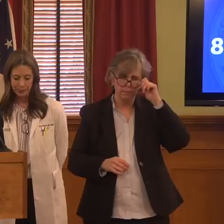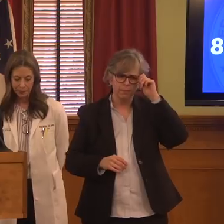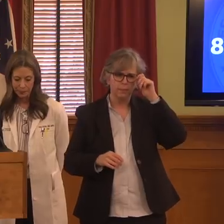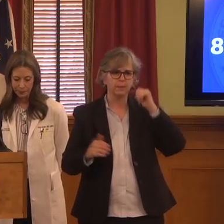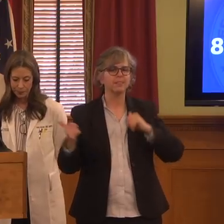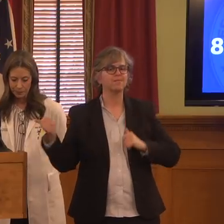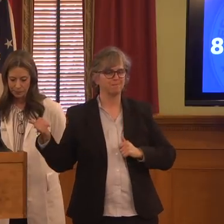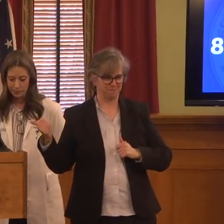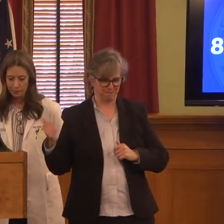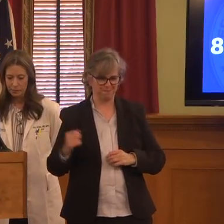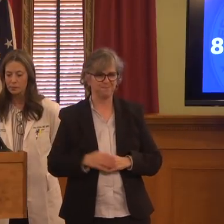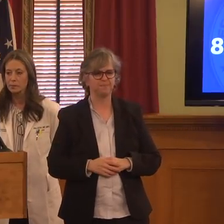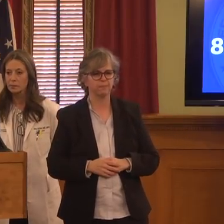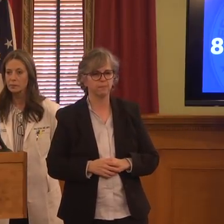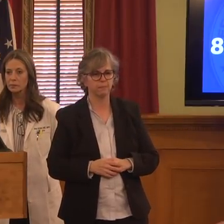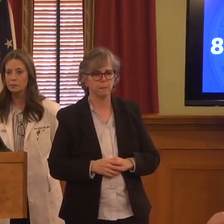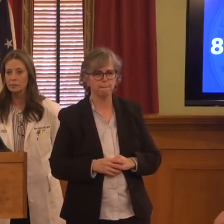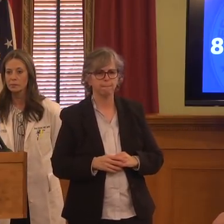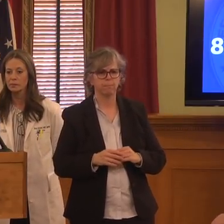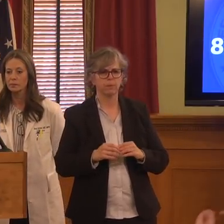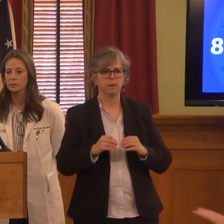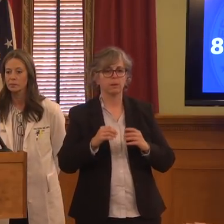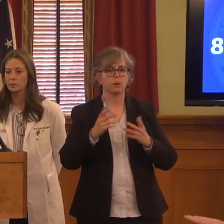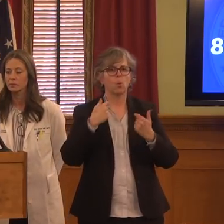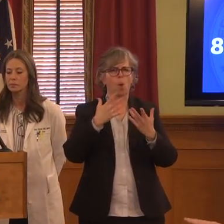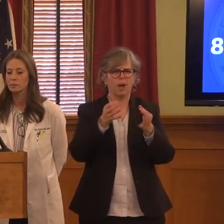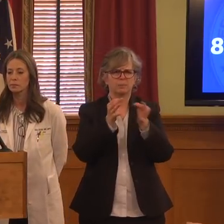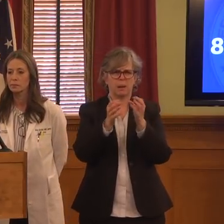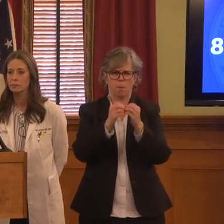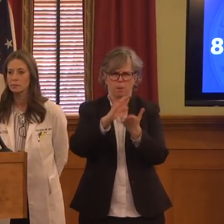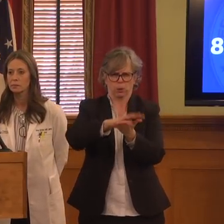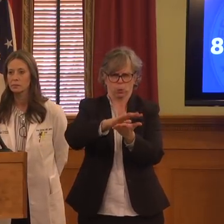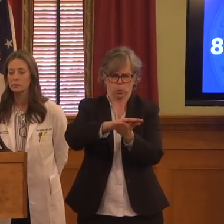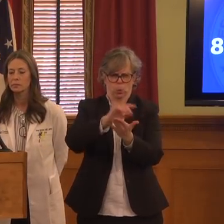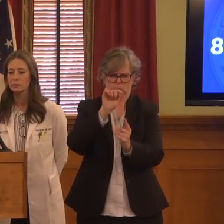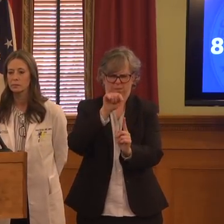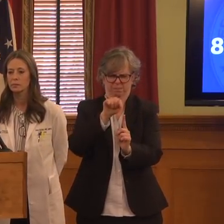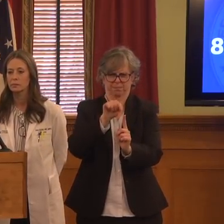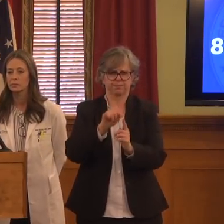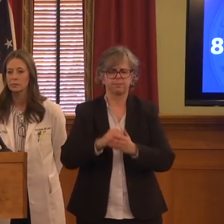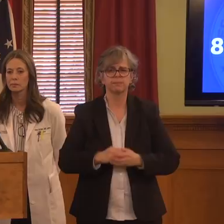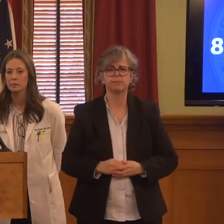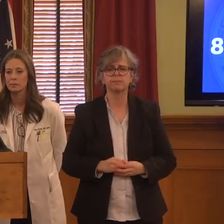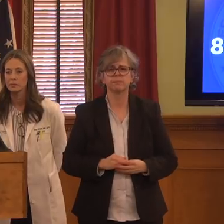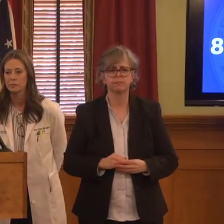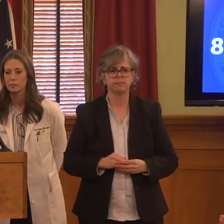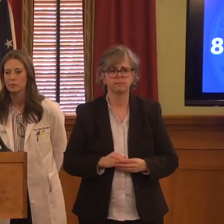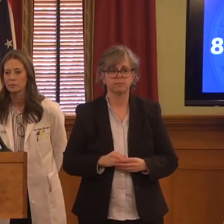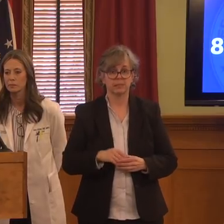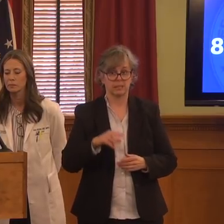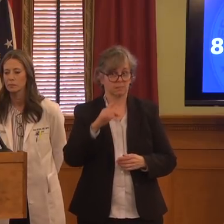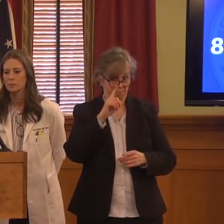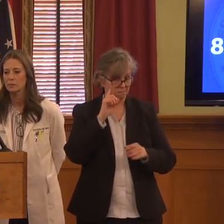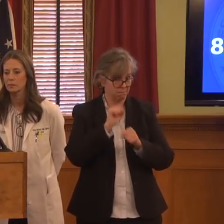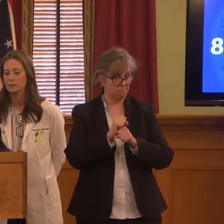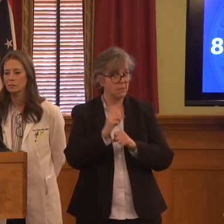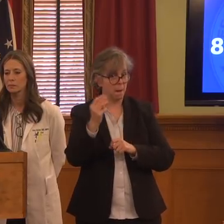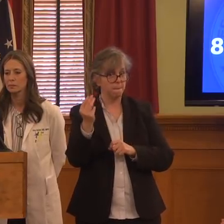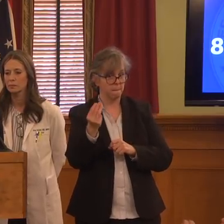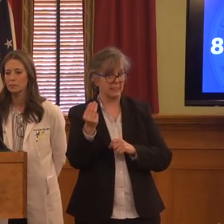about in regard to the schools. We're talking about close of business, close of school, on Monday for the children.